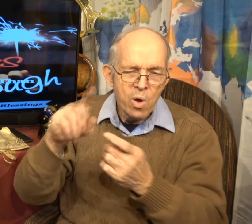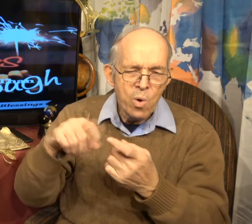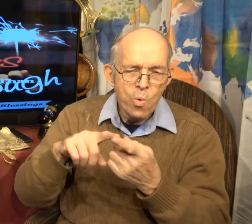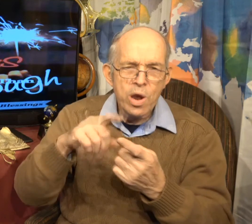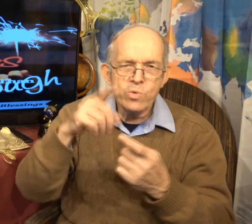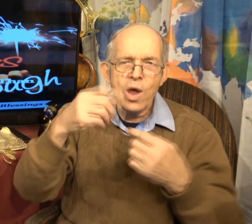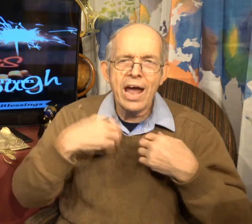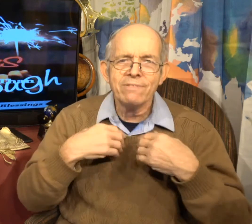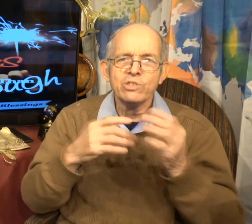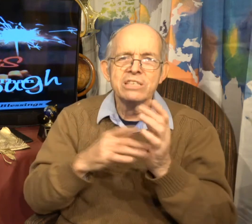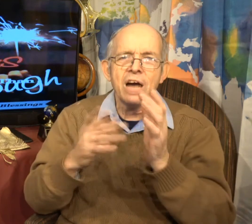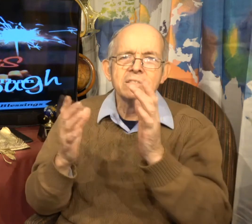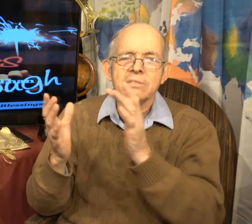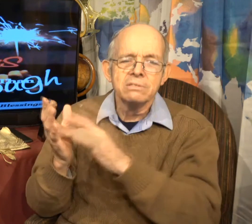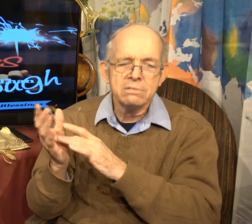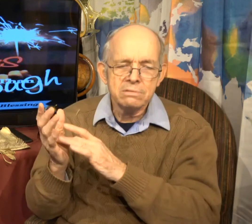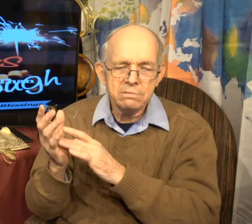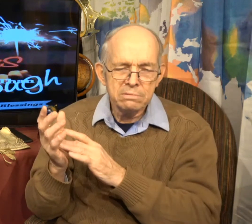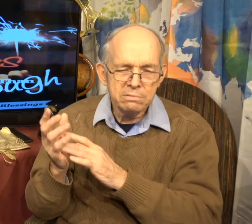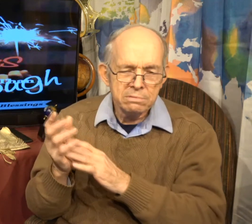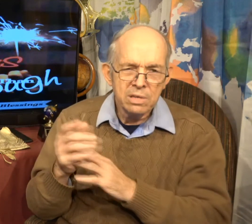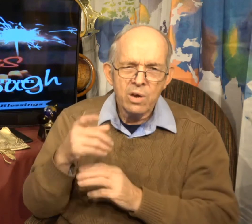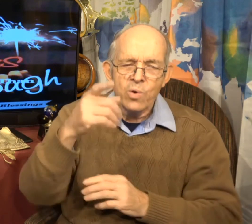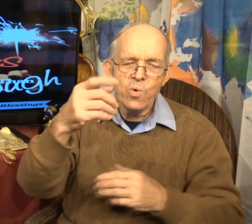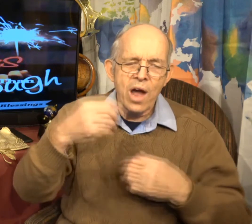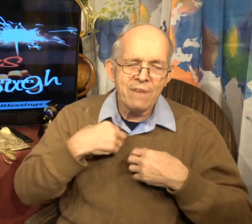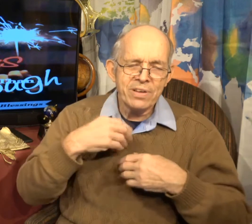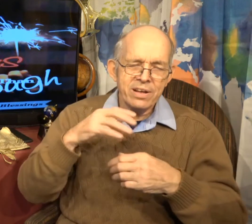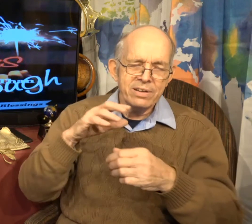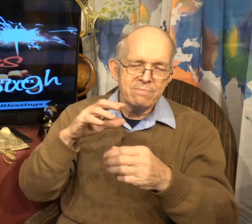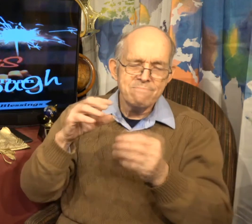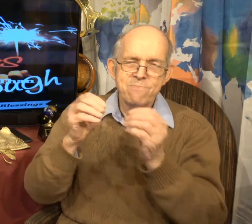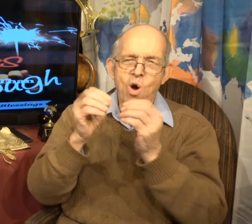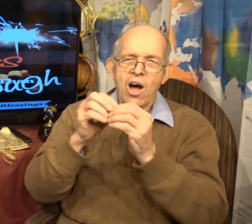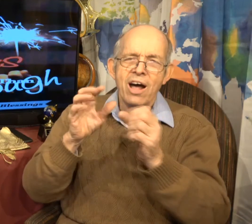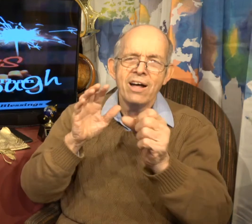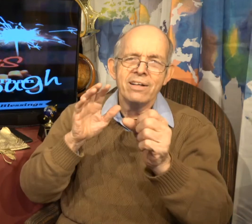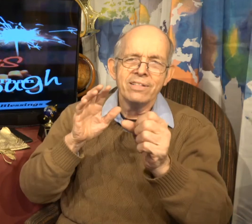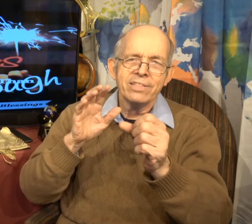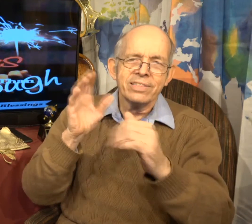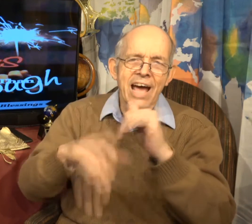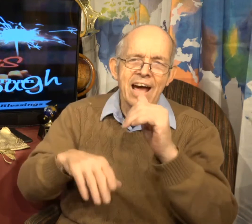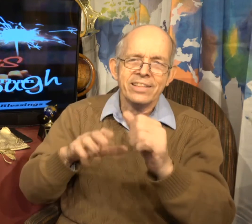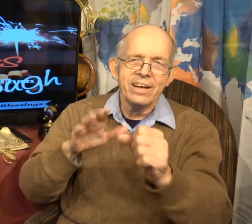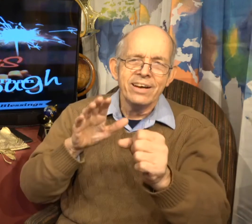truth. When we have Jesus, we have more than